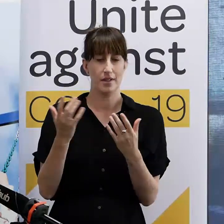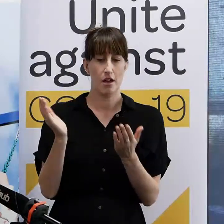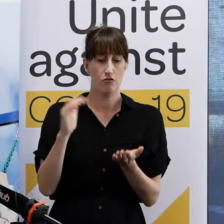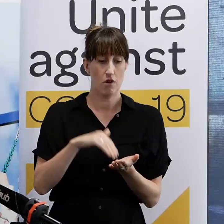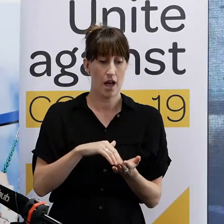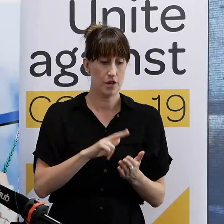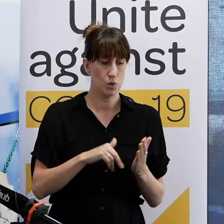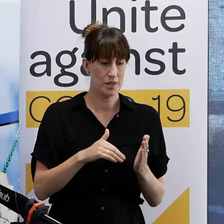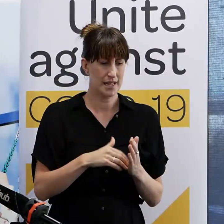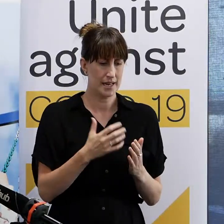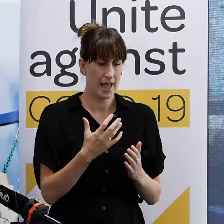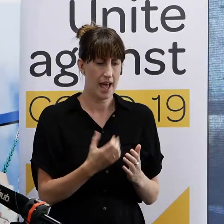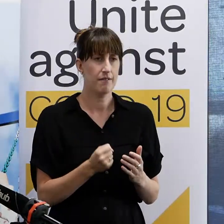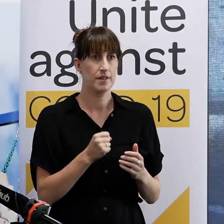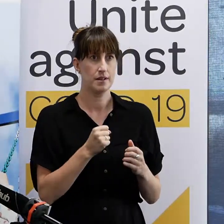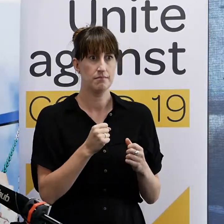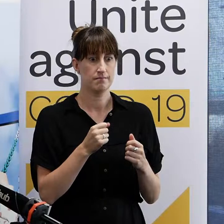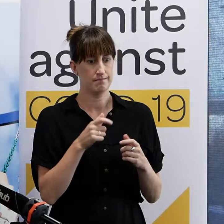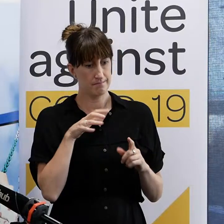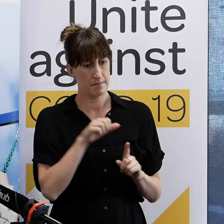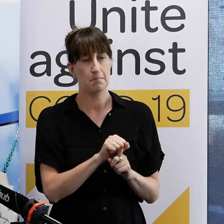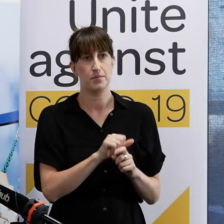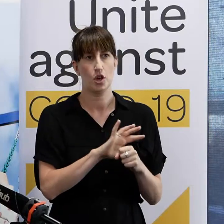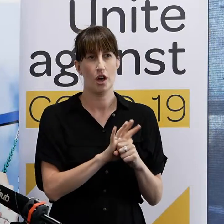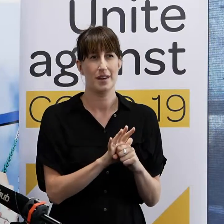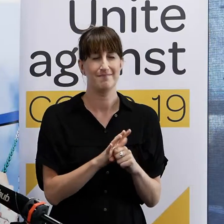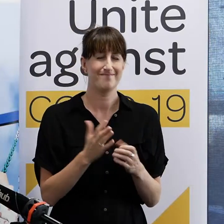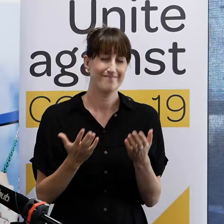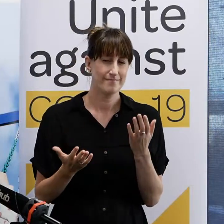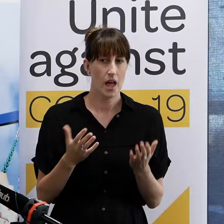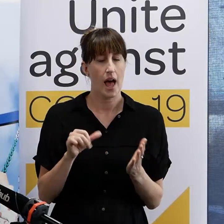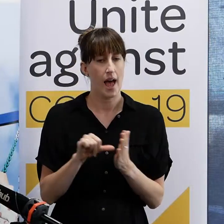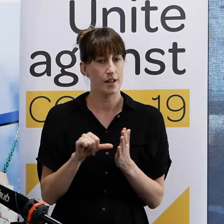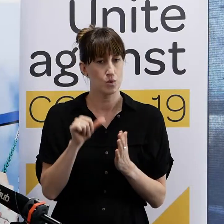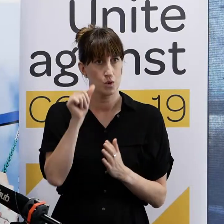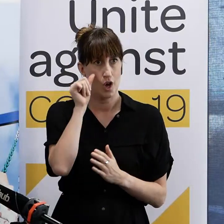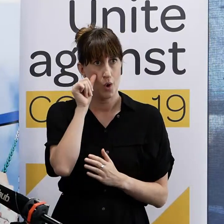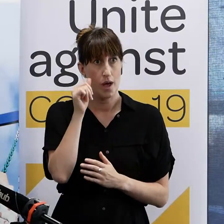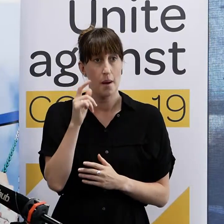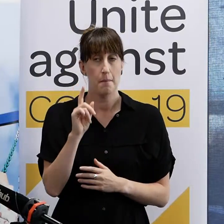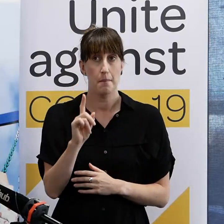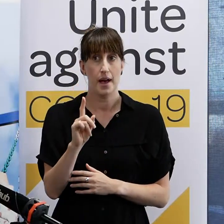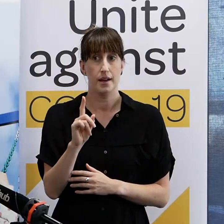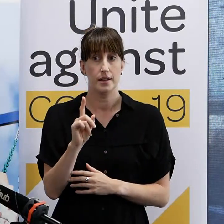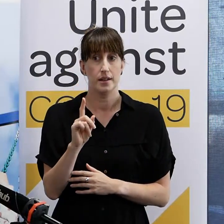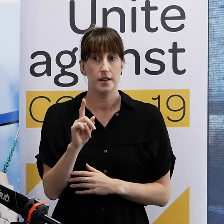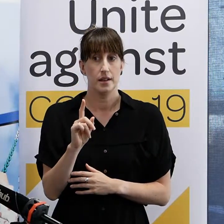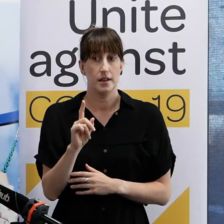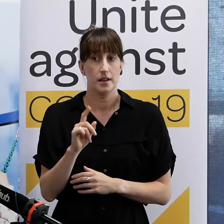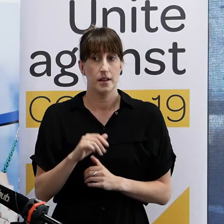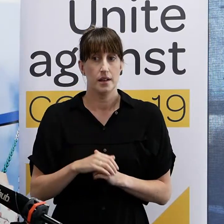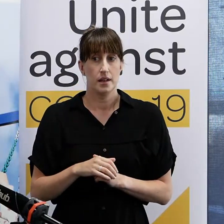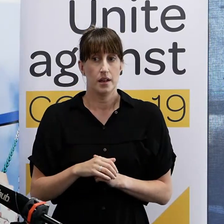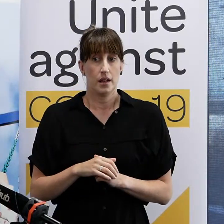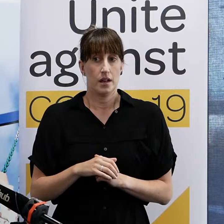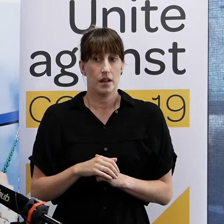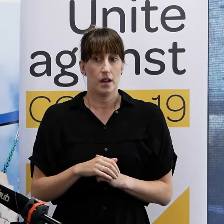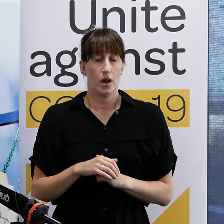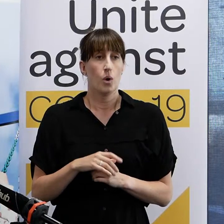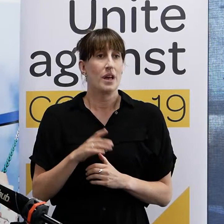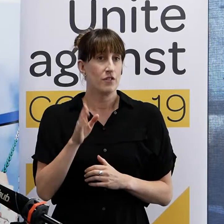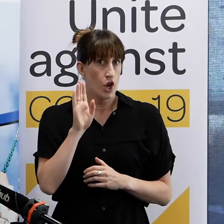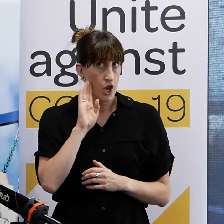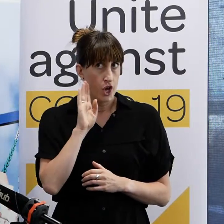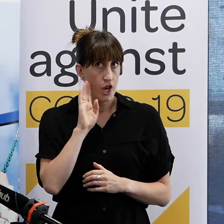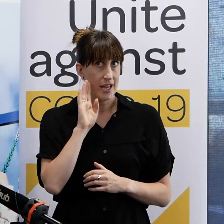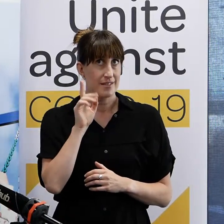but we do have feedback from the airlines that there are people who are not actually taking the flights, and we